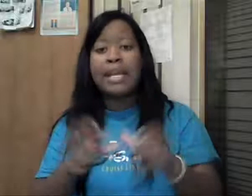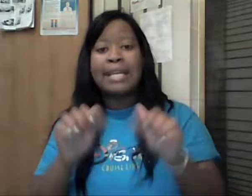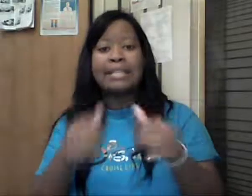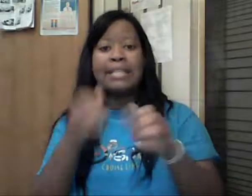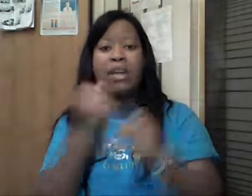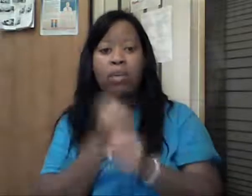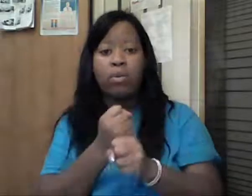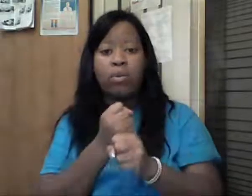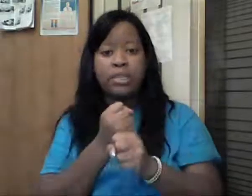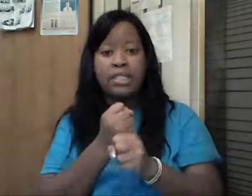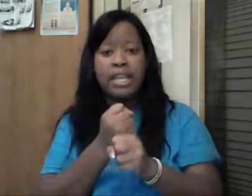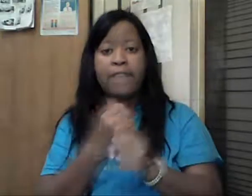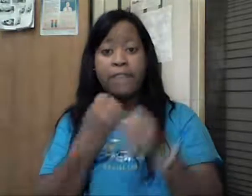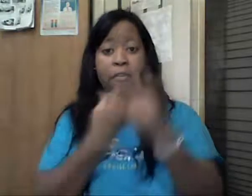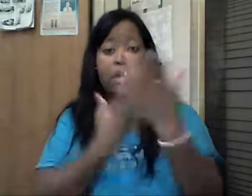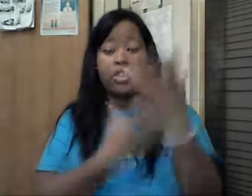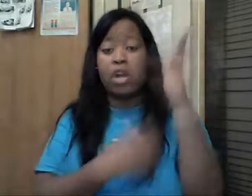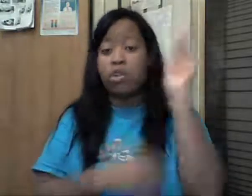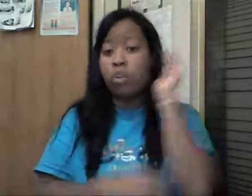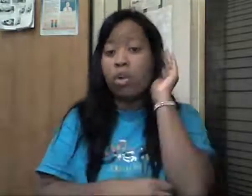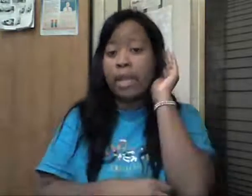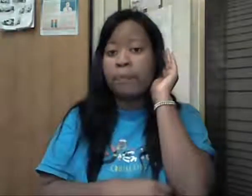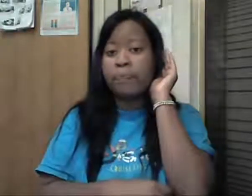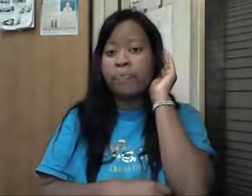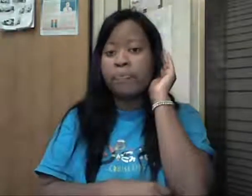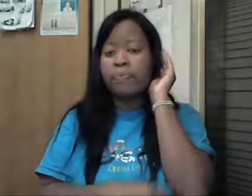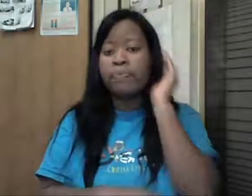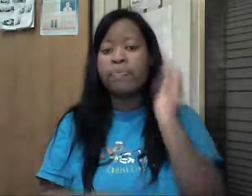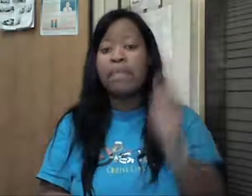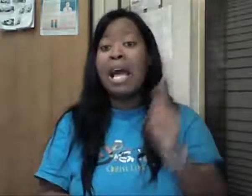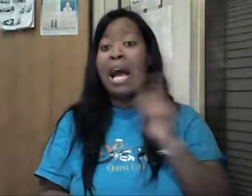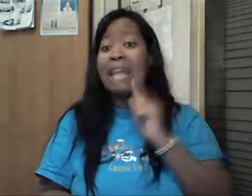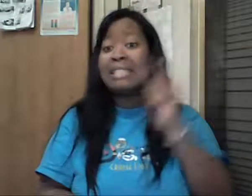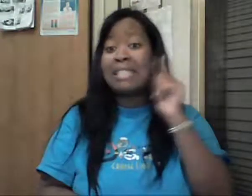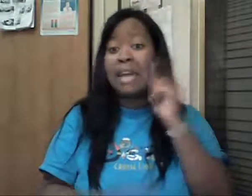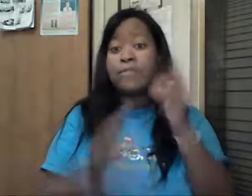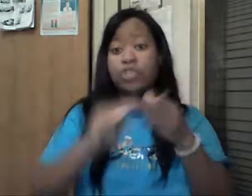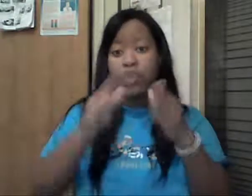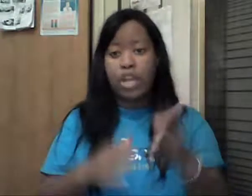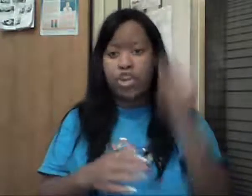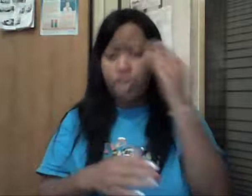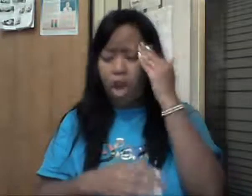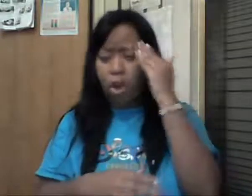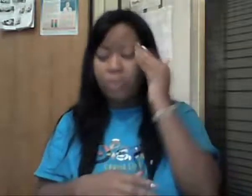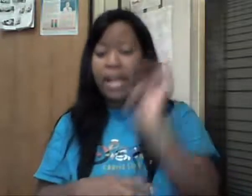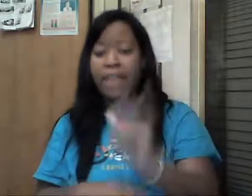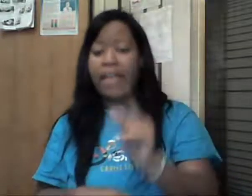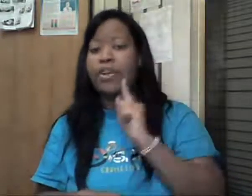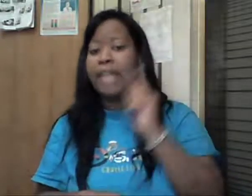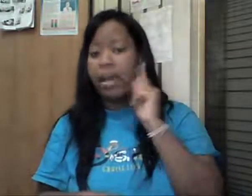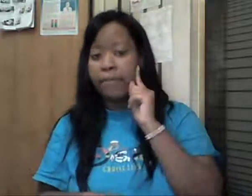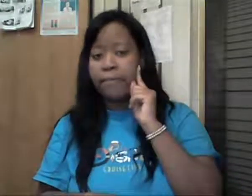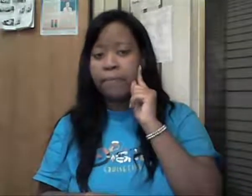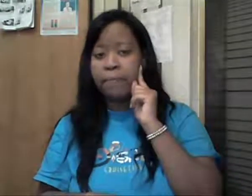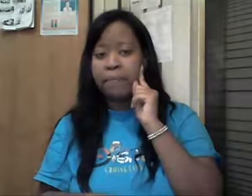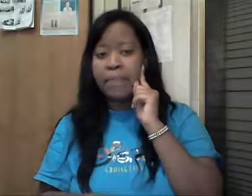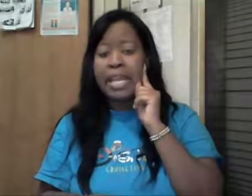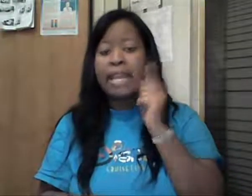can still receive the information auditorily. A deaf student knows that they're deaf.